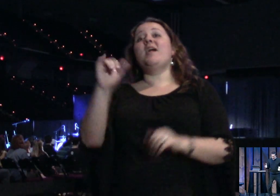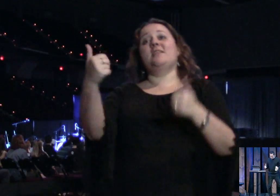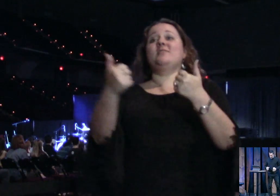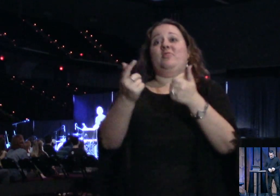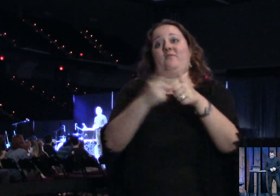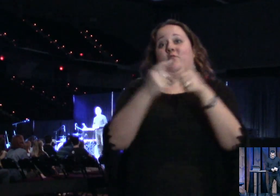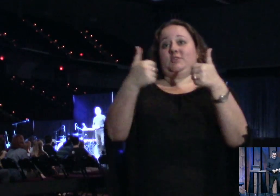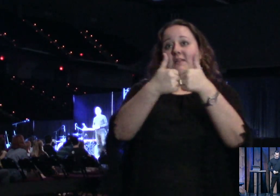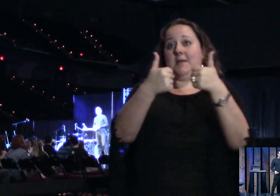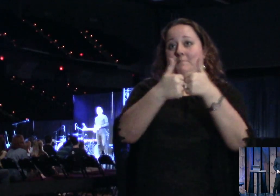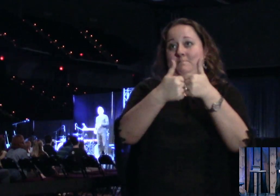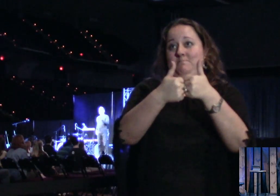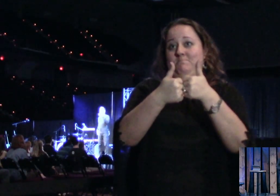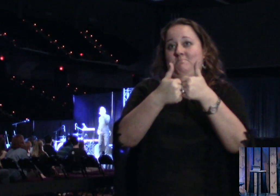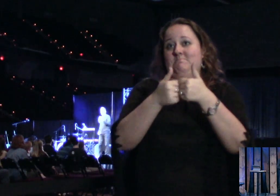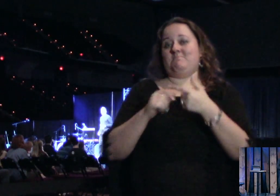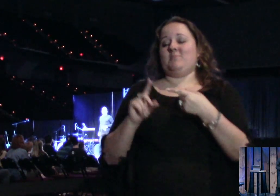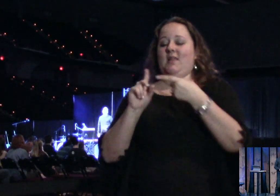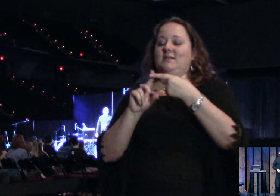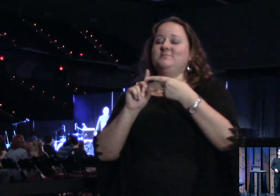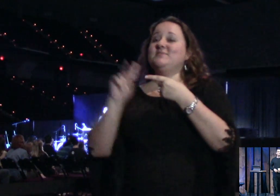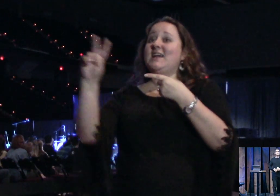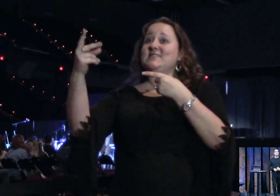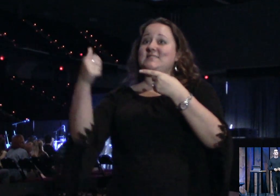to happen. Okay, so that's the first game.